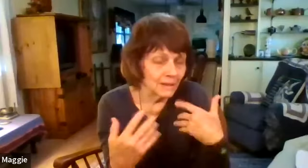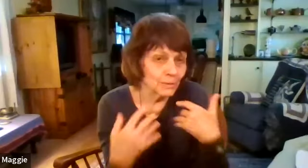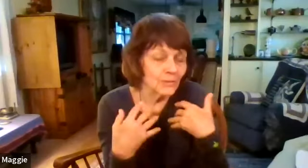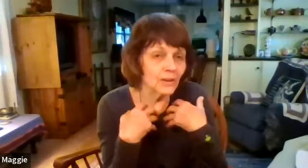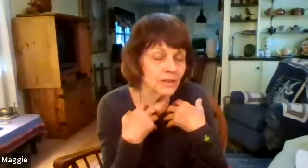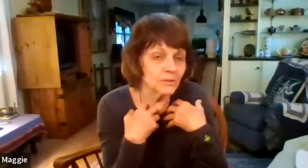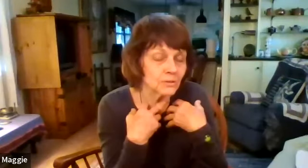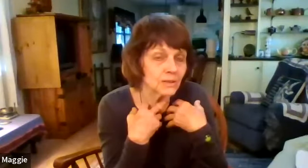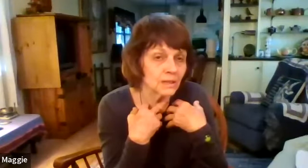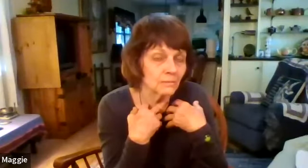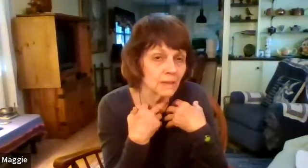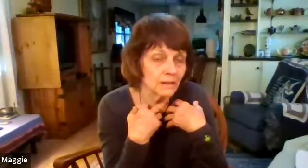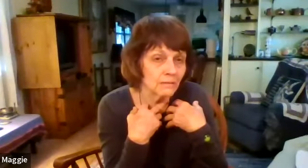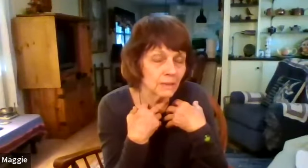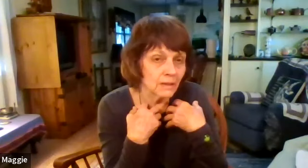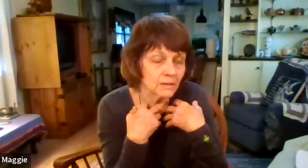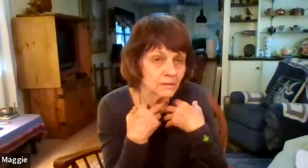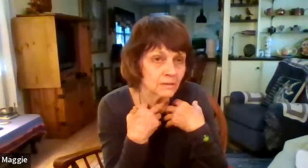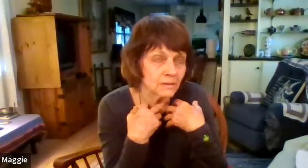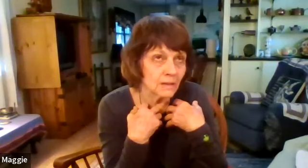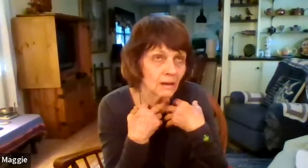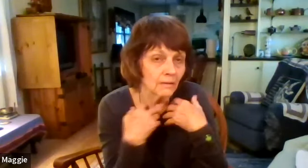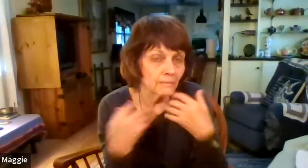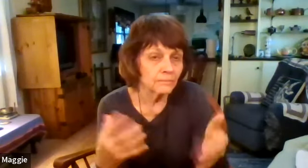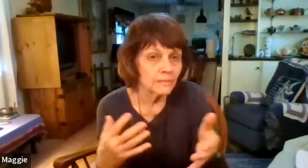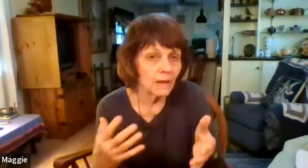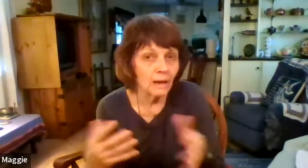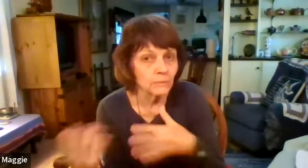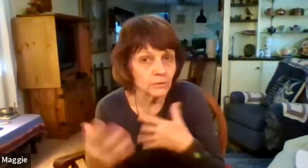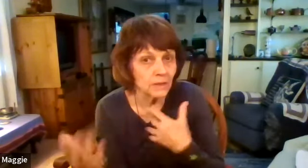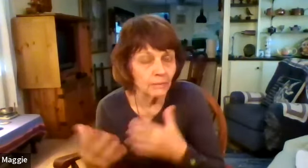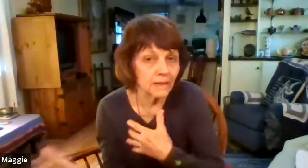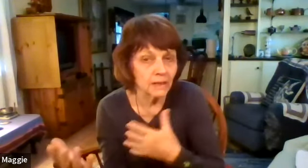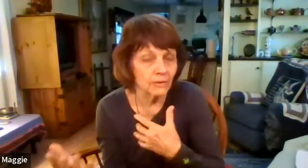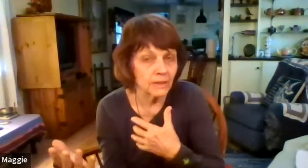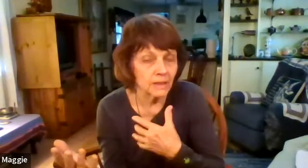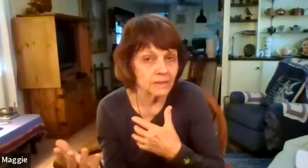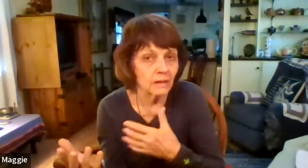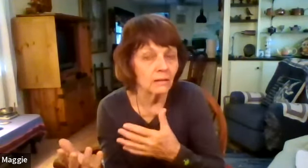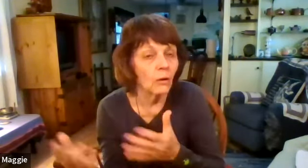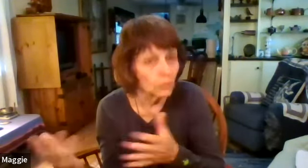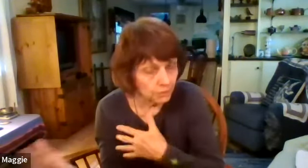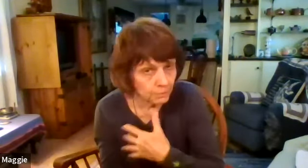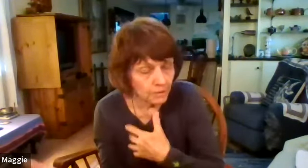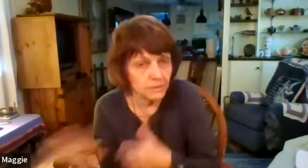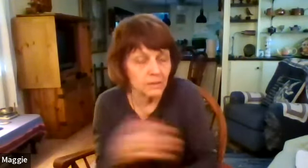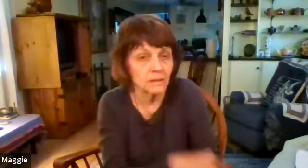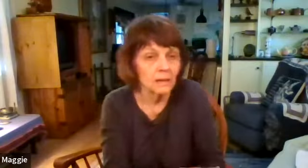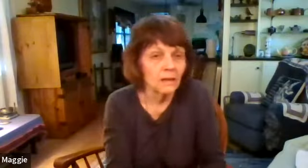was very interesting to me because I'm losing my hearing as a older person.